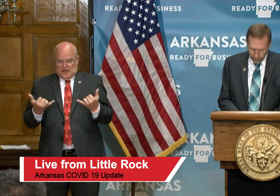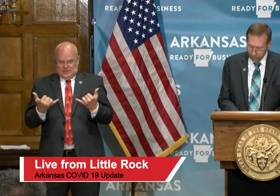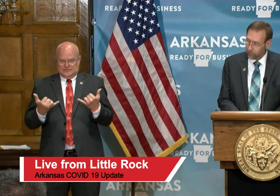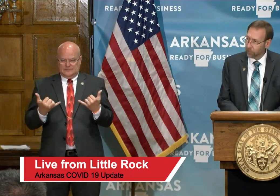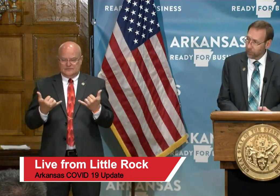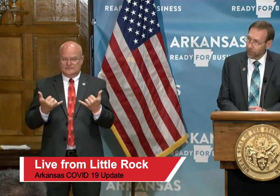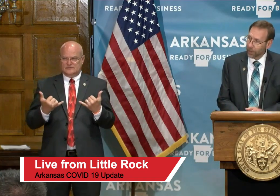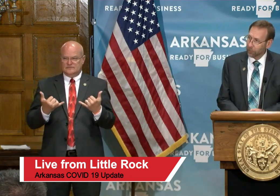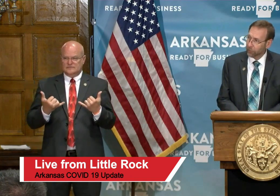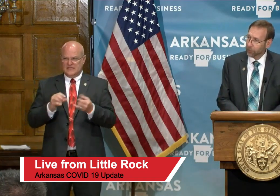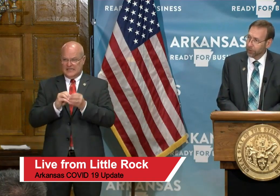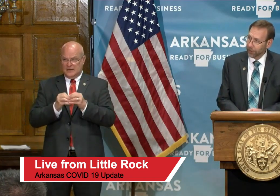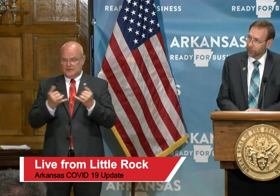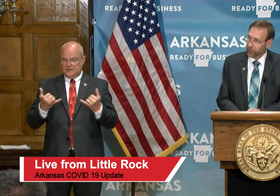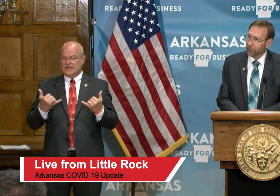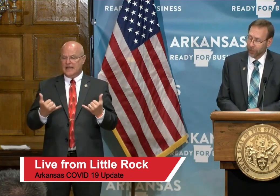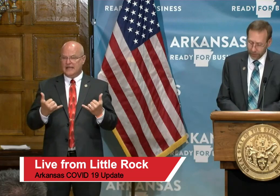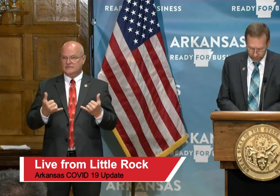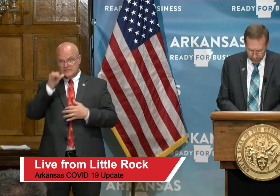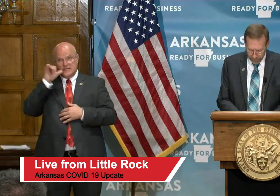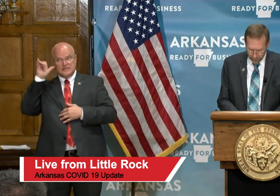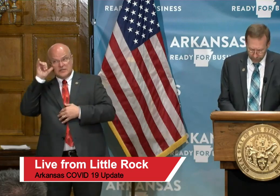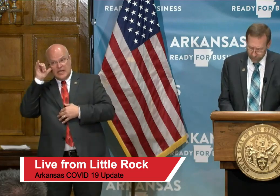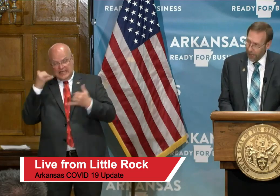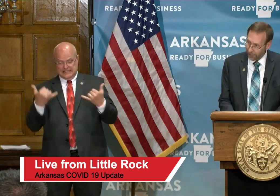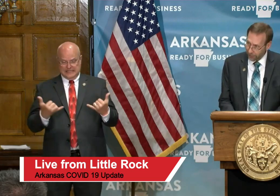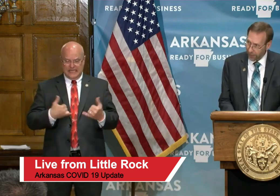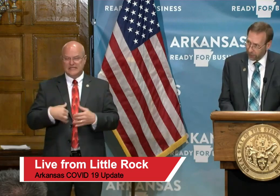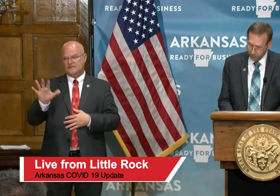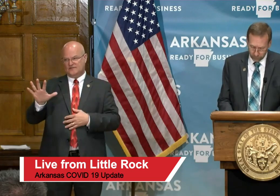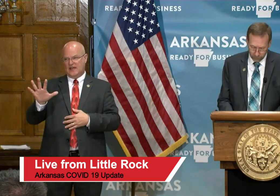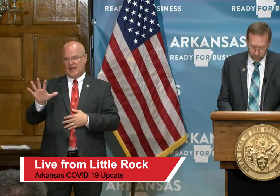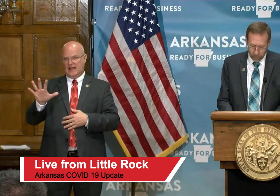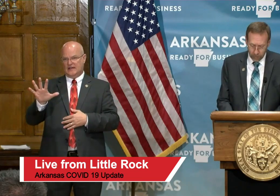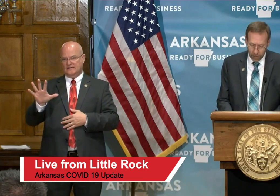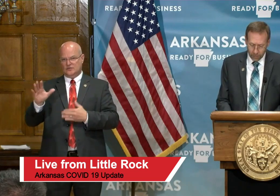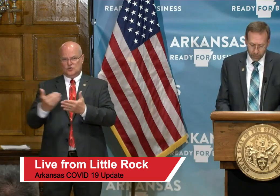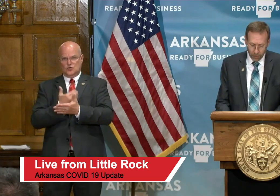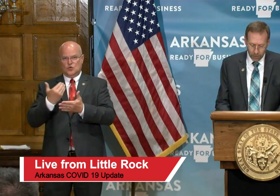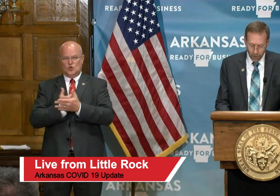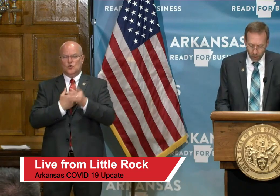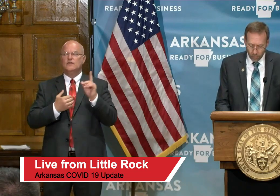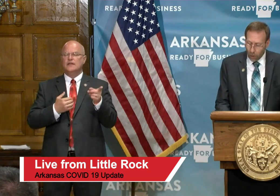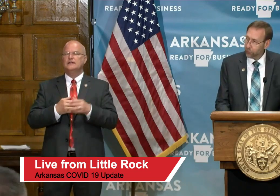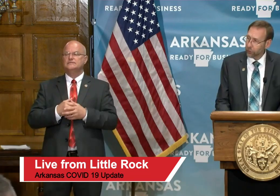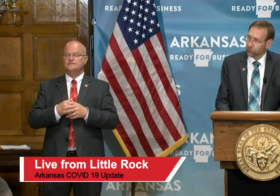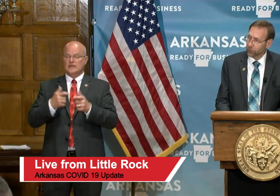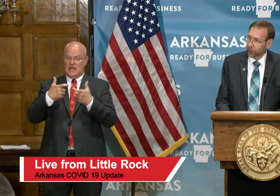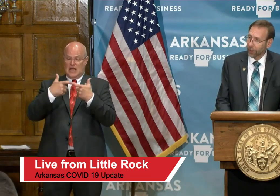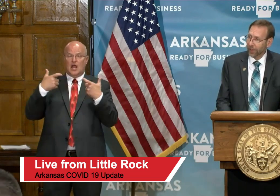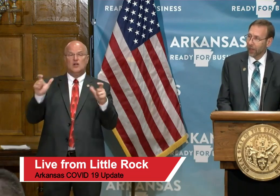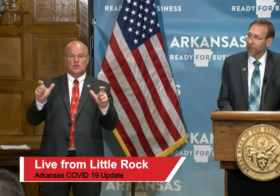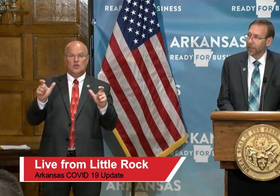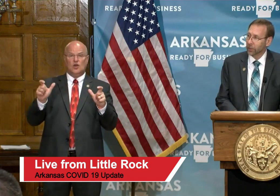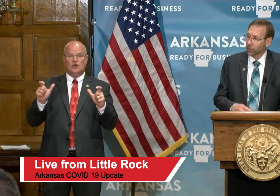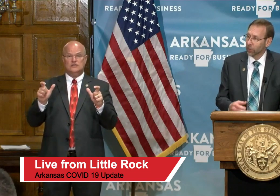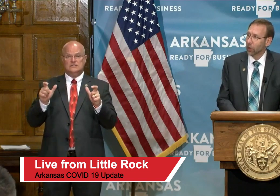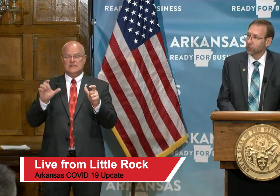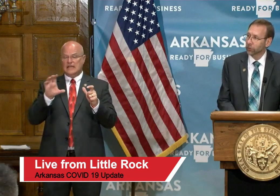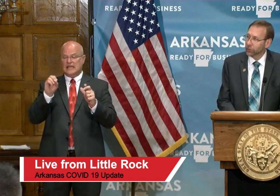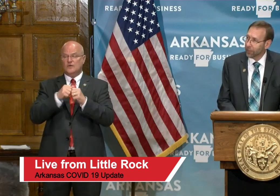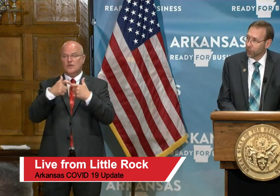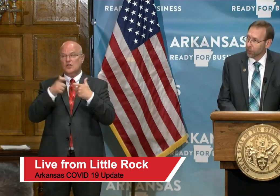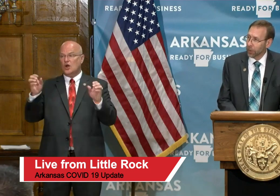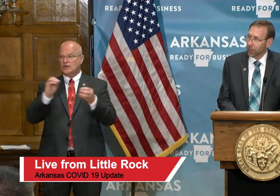the numbers from today, from yesterday to today, is 5 cases. Our largest, our county